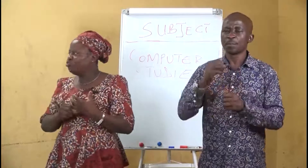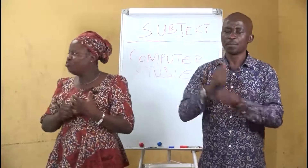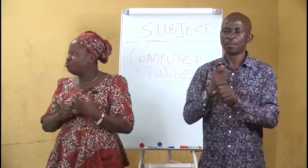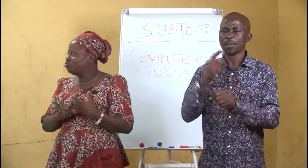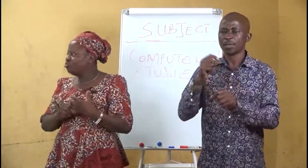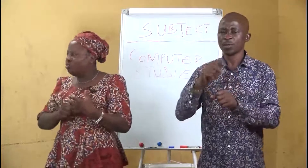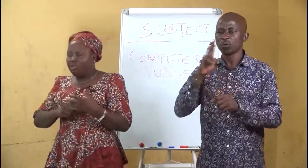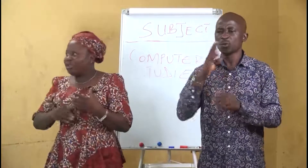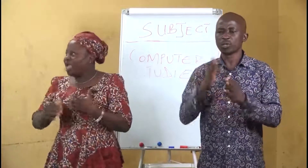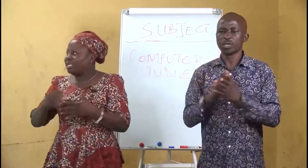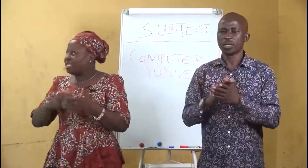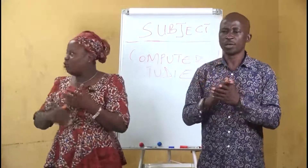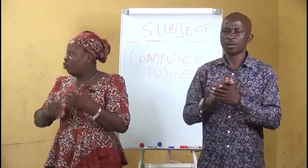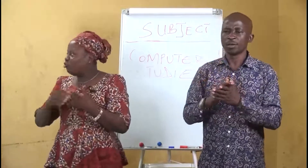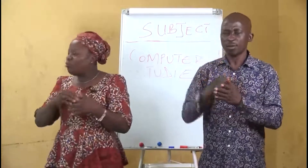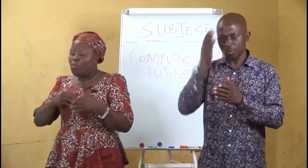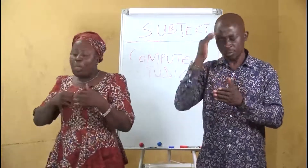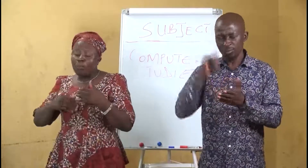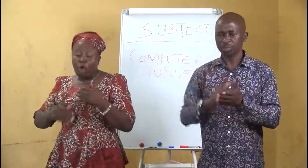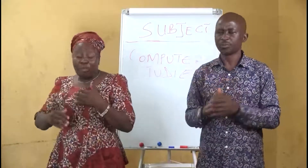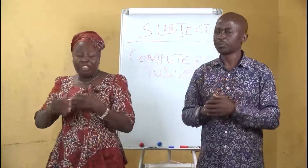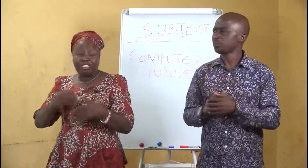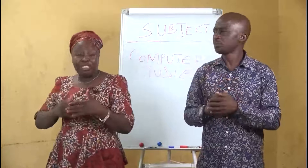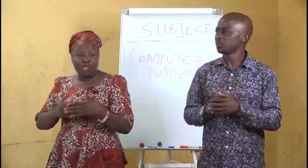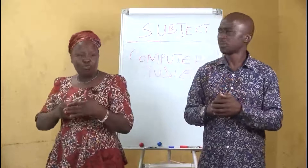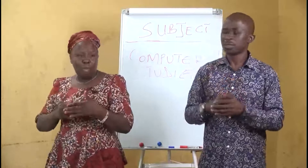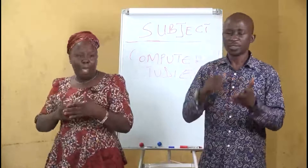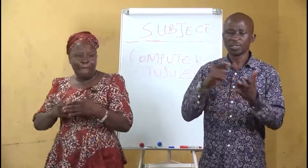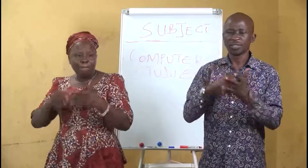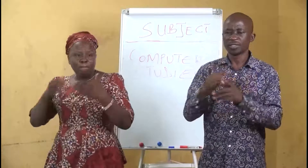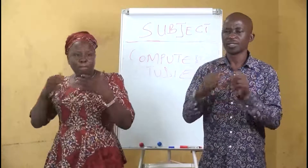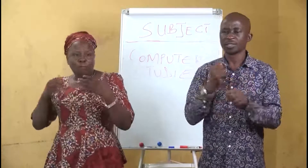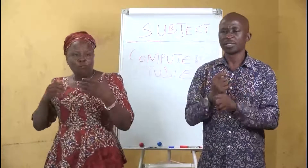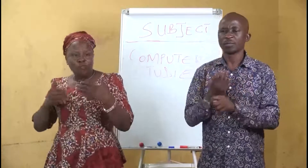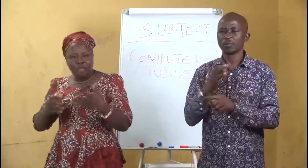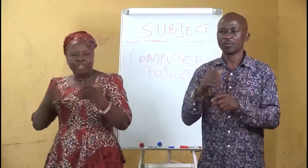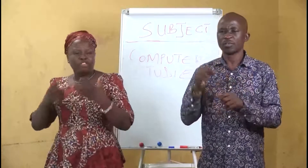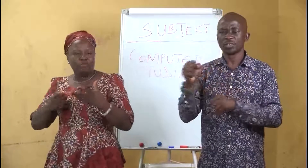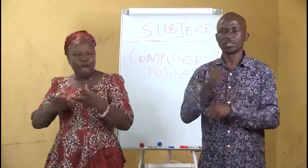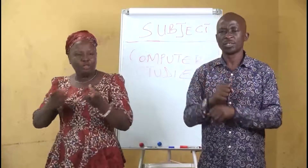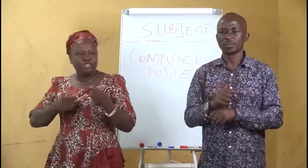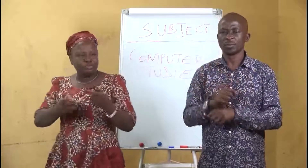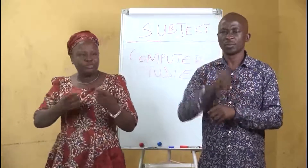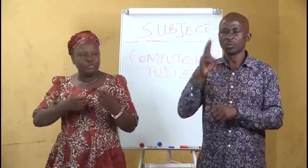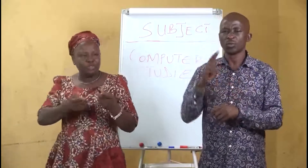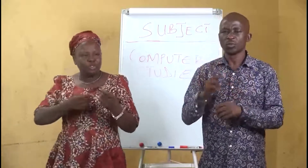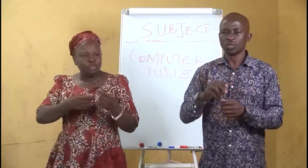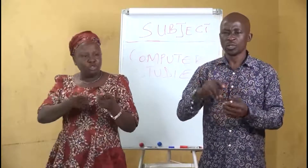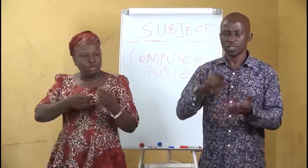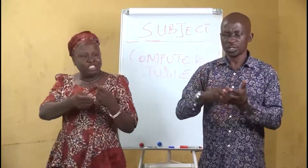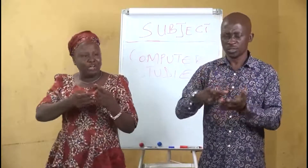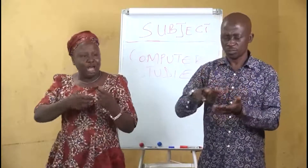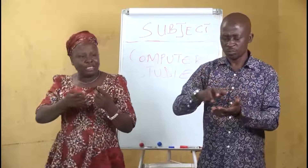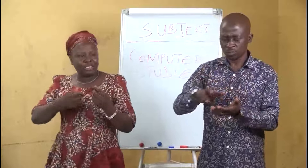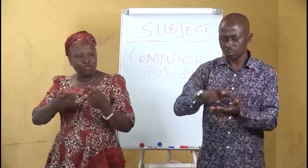friendly. Like this type of operating system, we make use of mouse